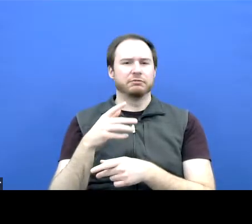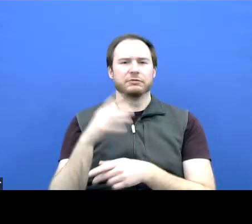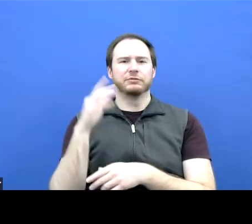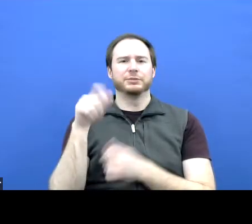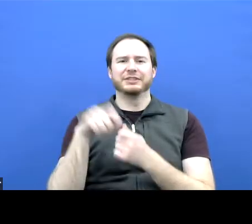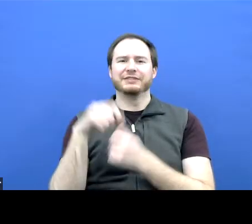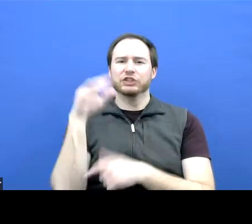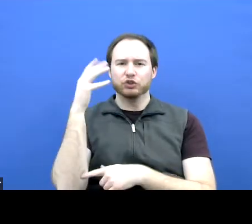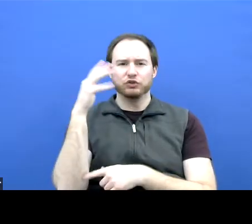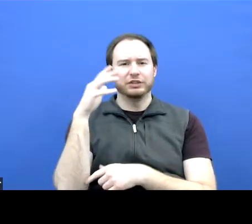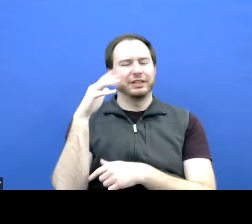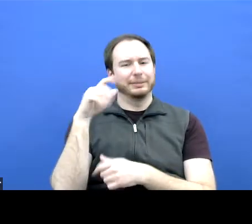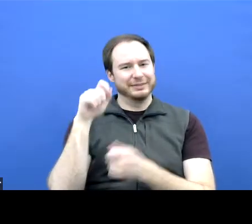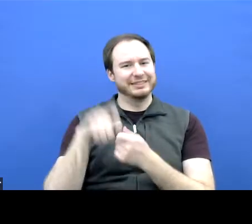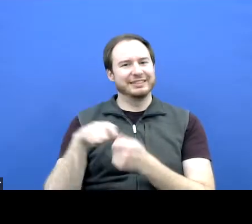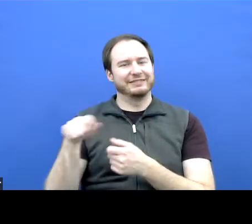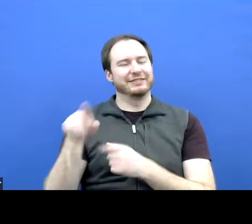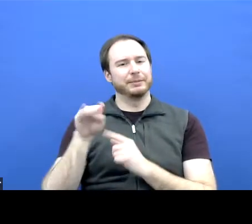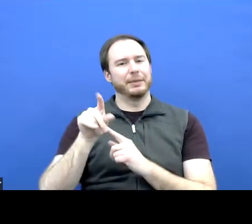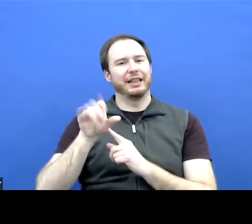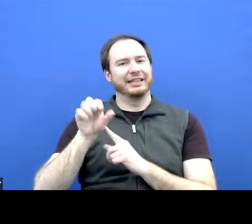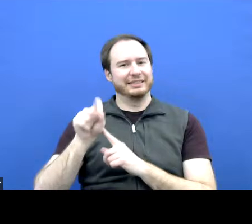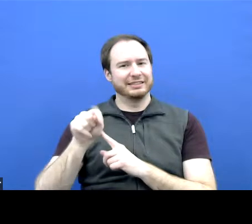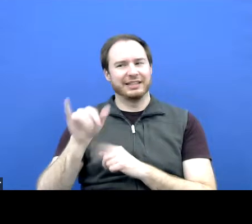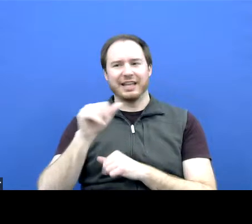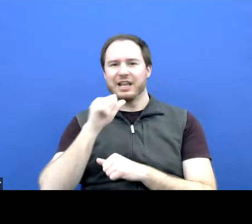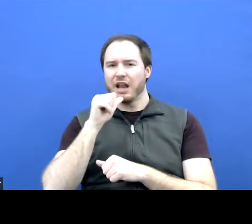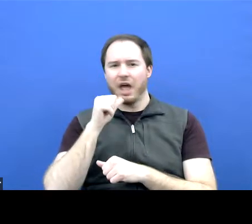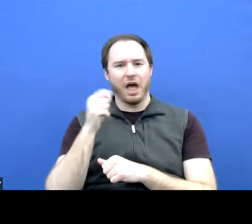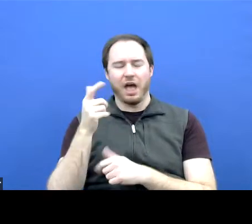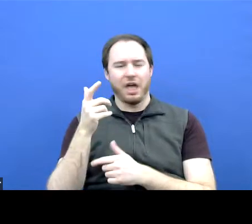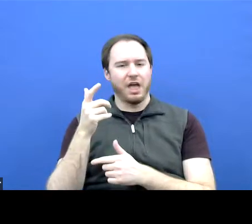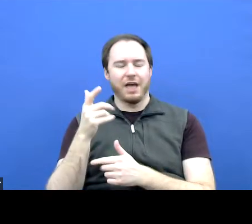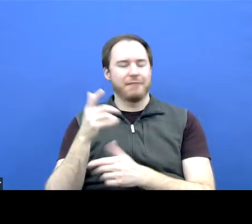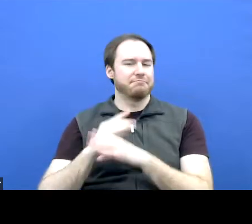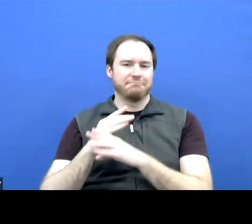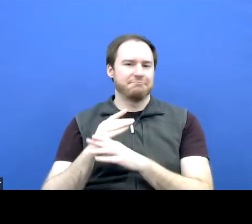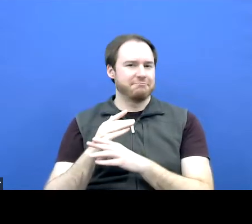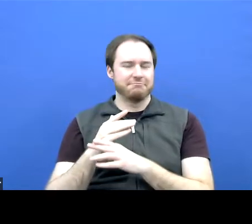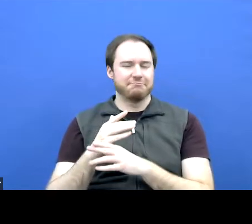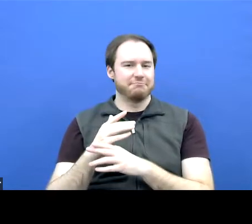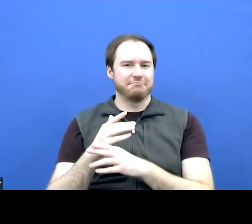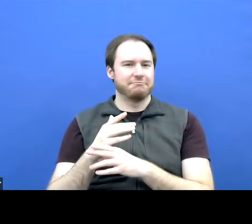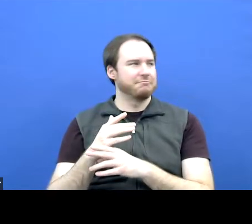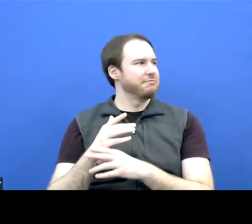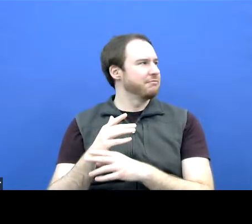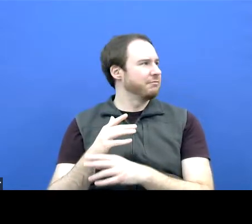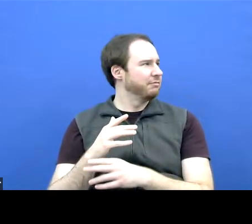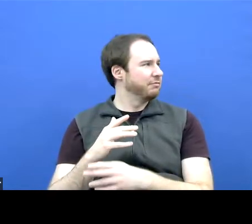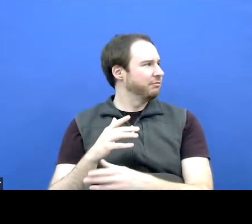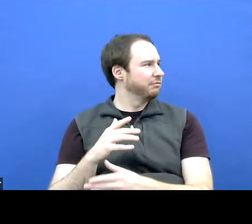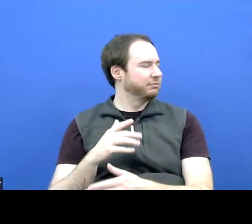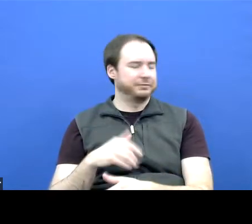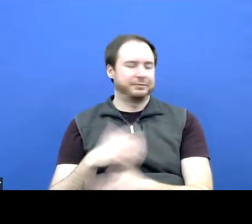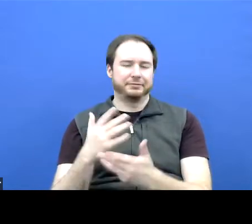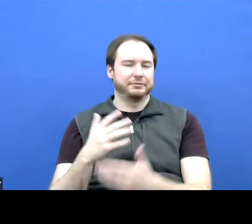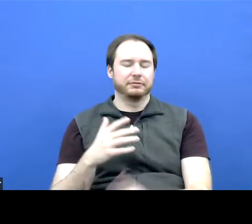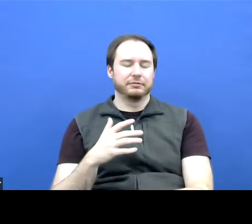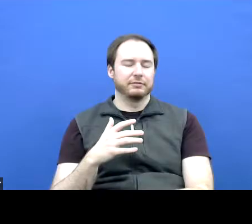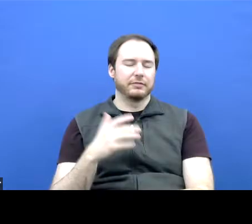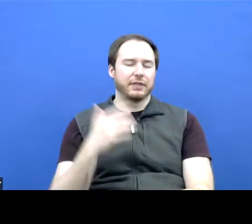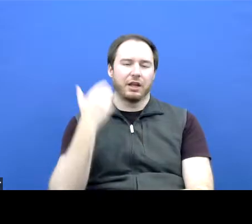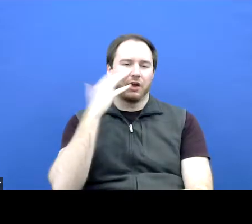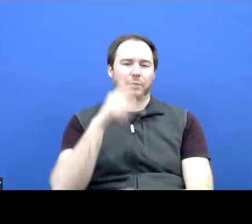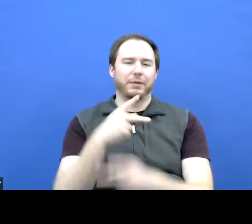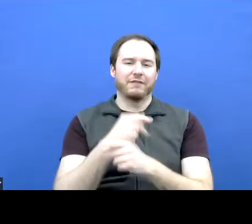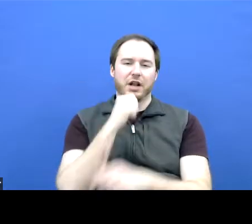grows in the Middle East. And who would have thought? And so Could be almonds. I don't think it was, I don't know.